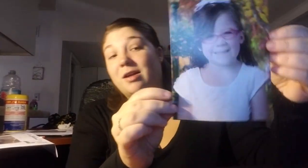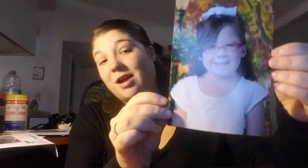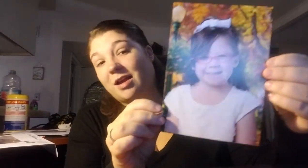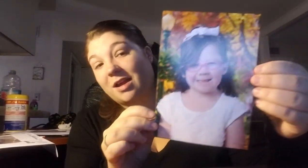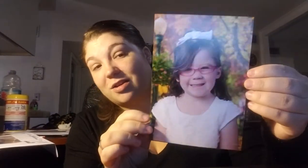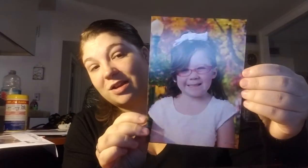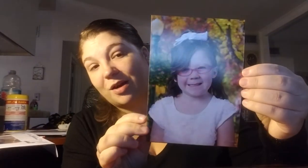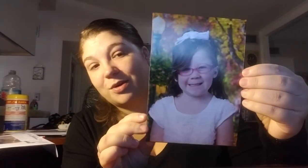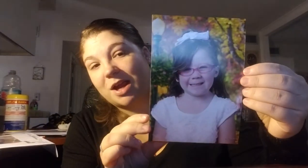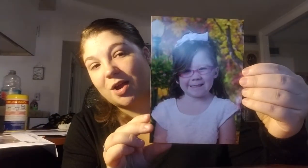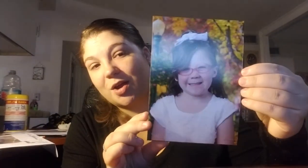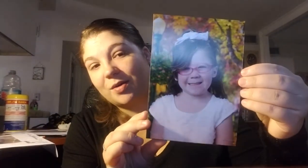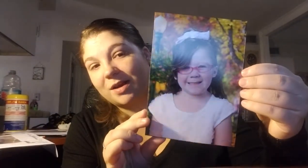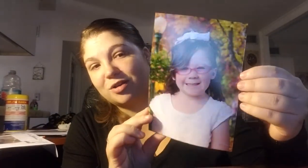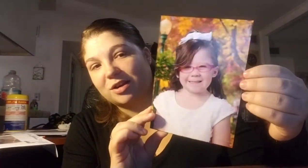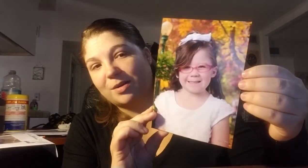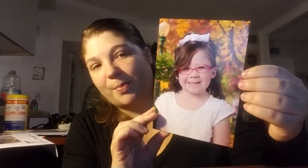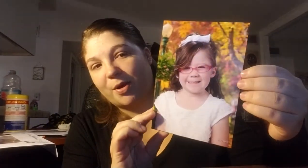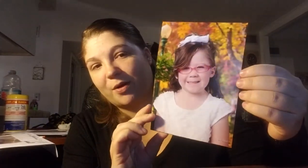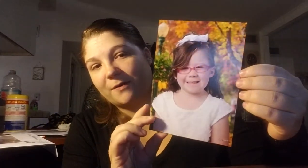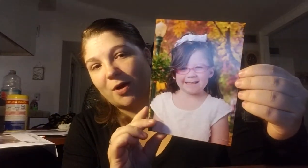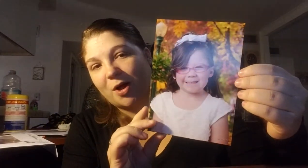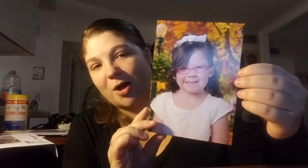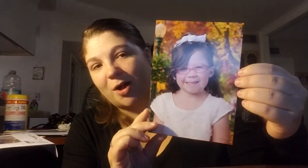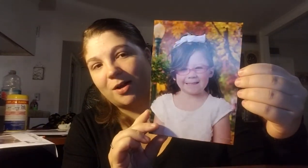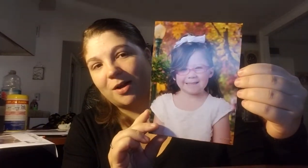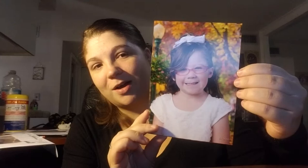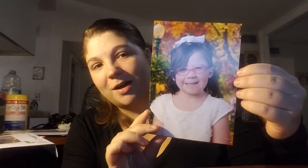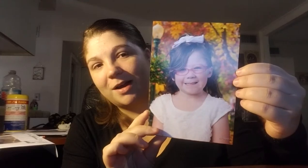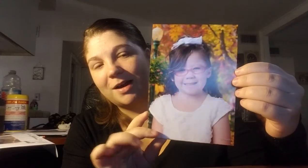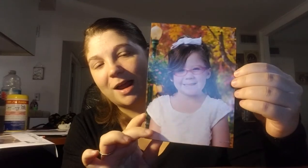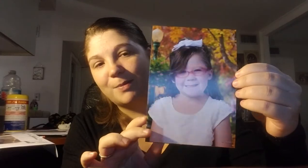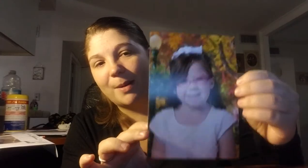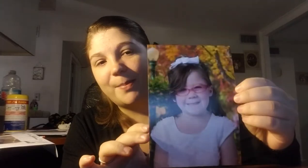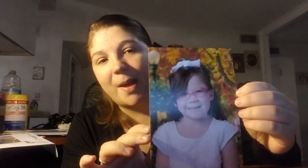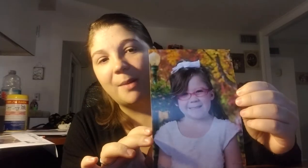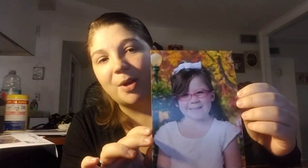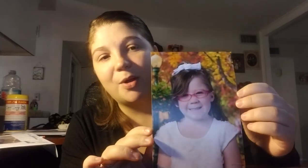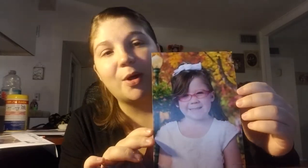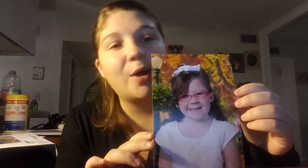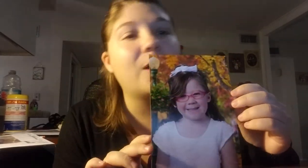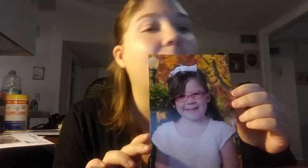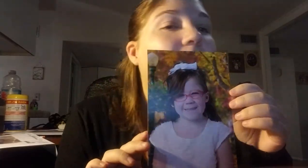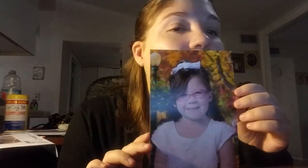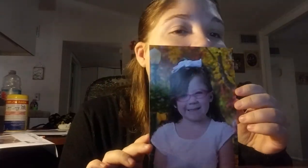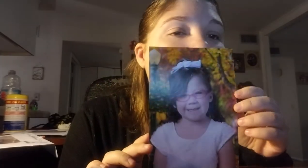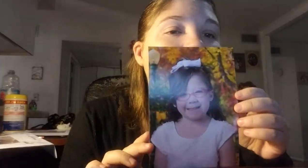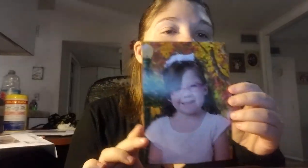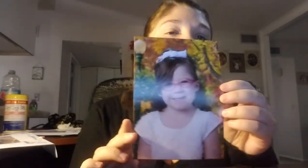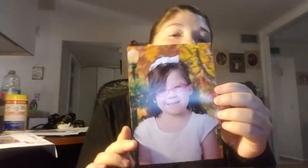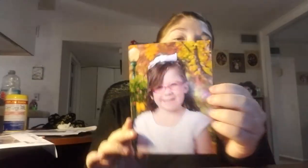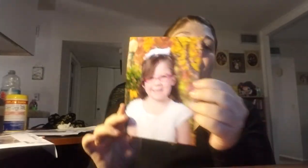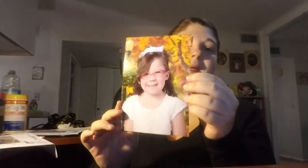Yeah, guys, she's so cute. Isn't she so beautiful? That's my baby girl. This is Mimi.